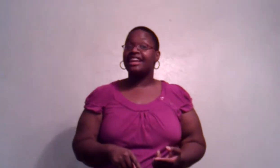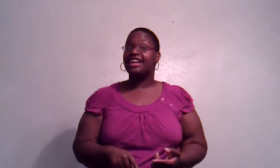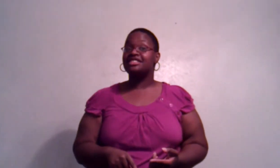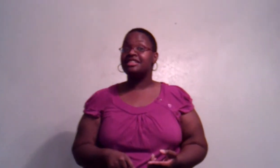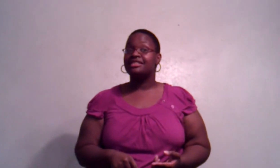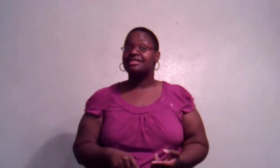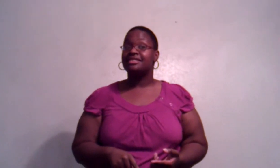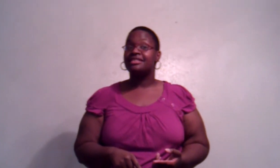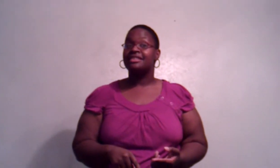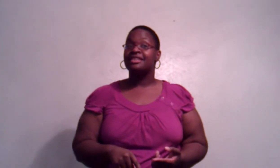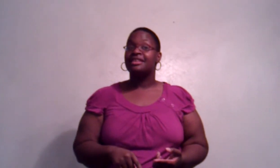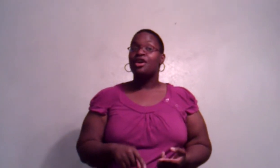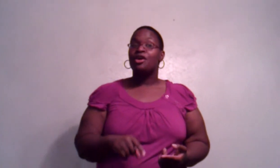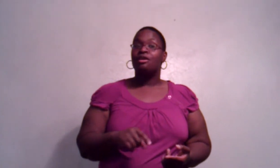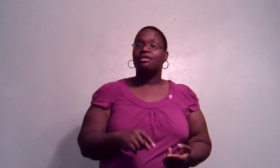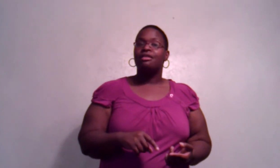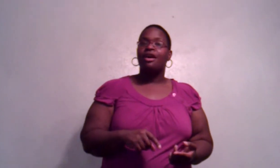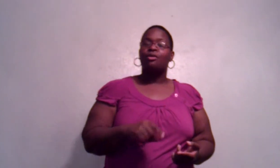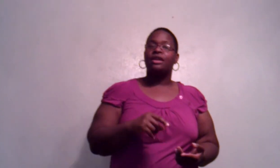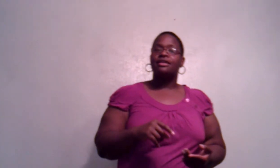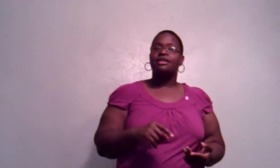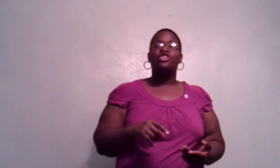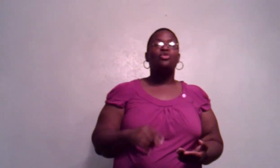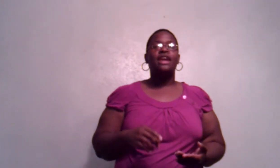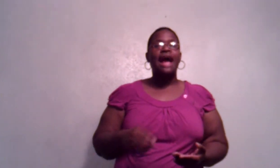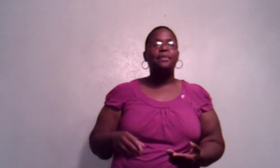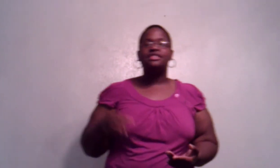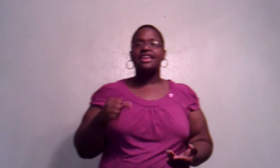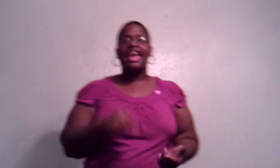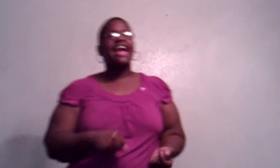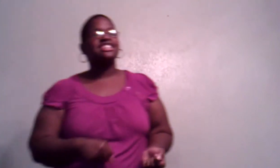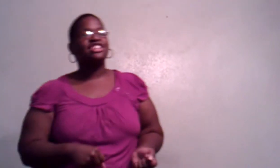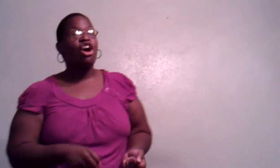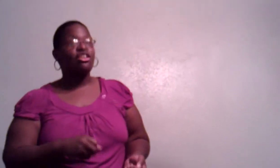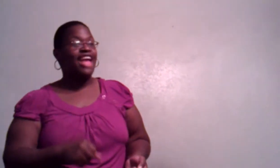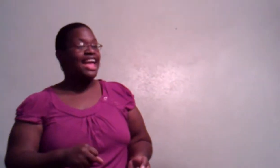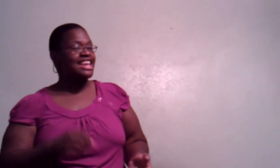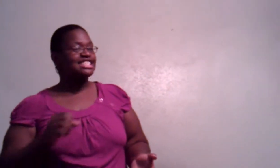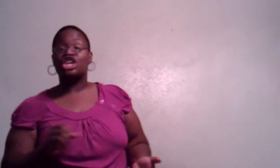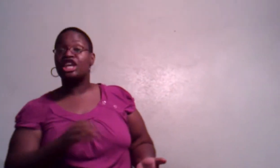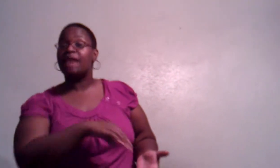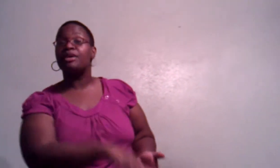energy? No. Yes. Is when it? I put the gas in the car, that is